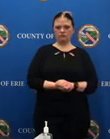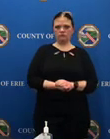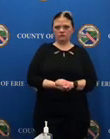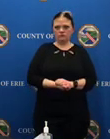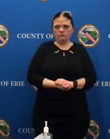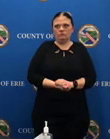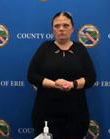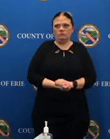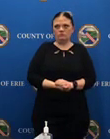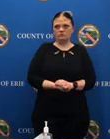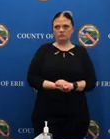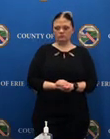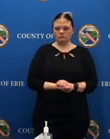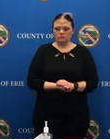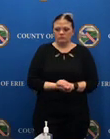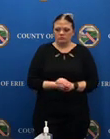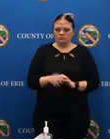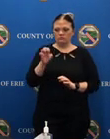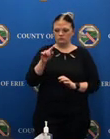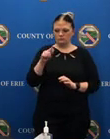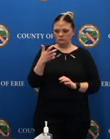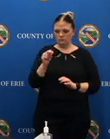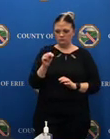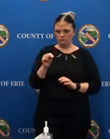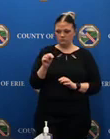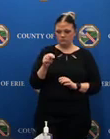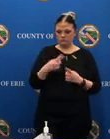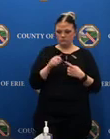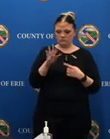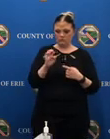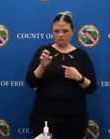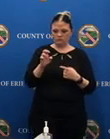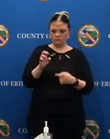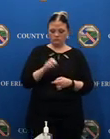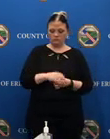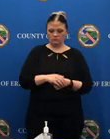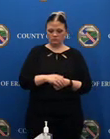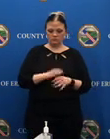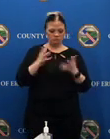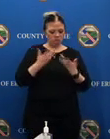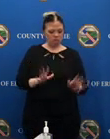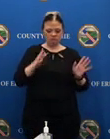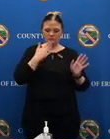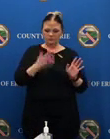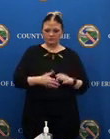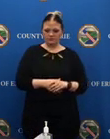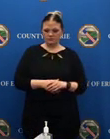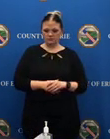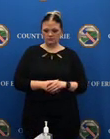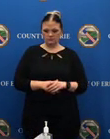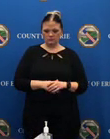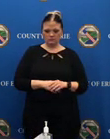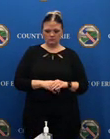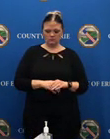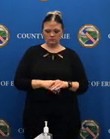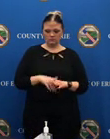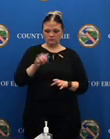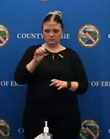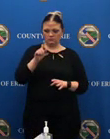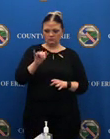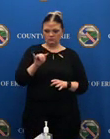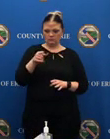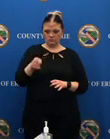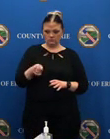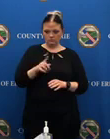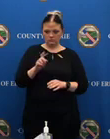on. Ethan Powers, any more questions from B? All set for now, Mark. Thanks. Okay. Allie, are you still